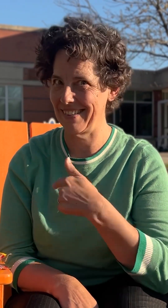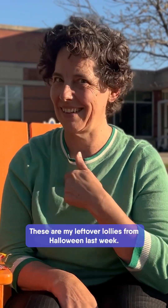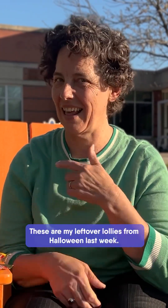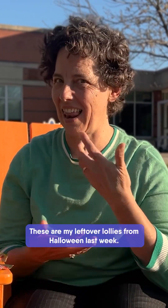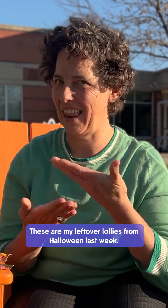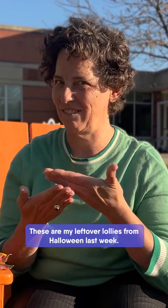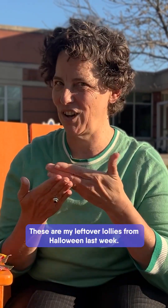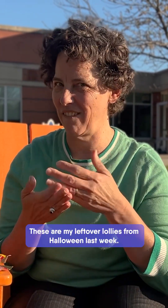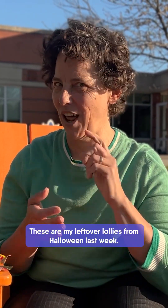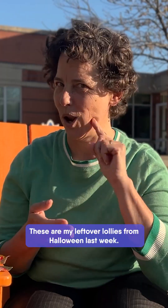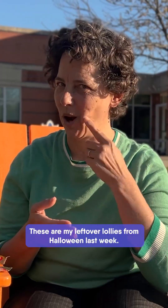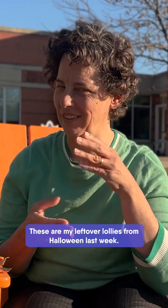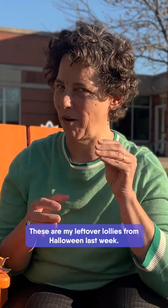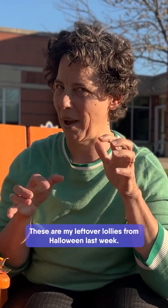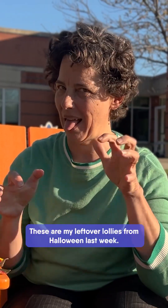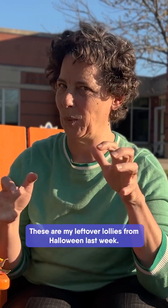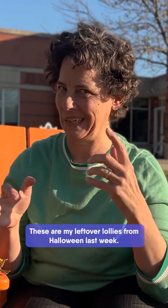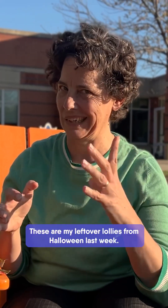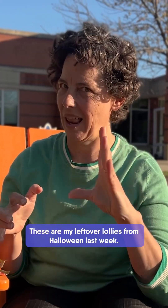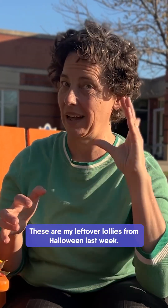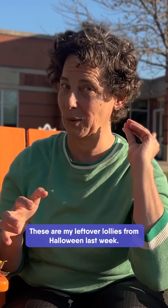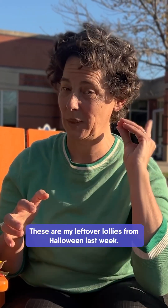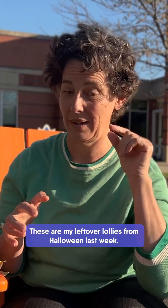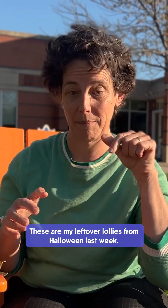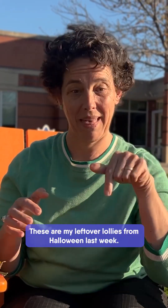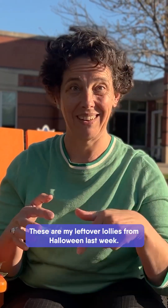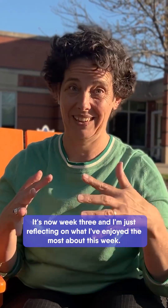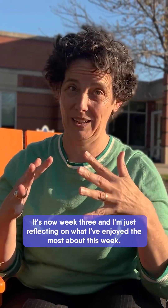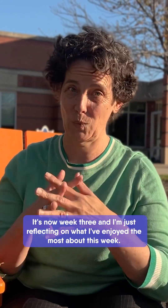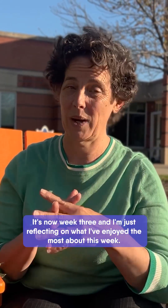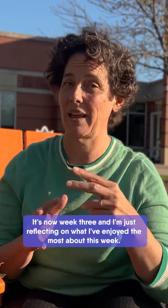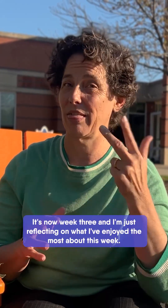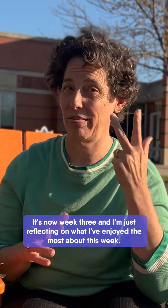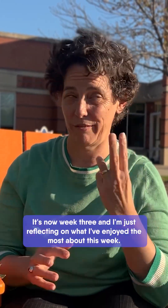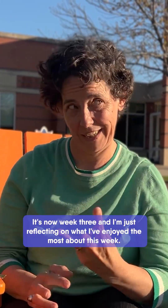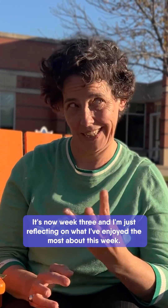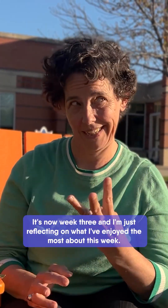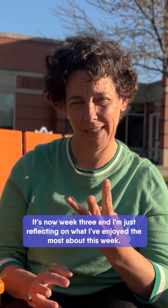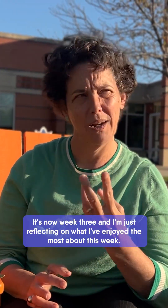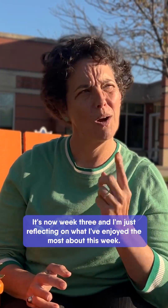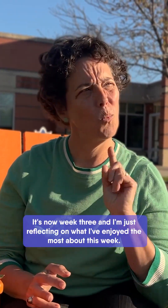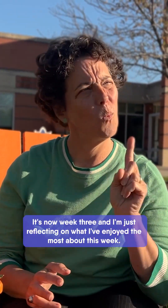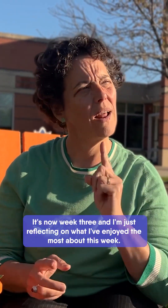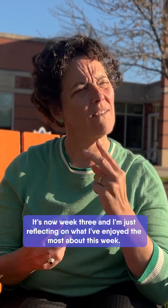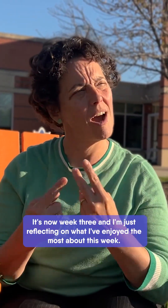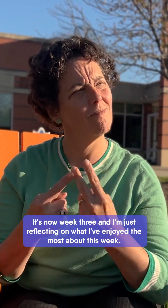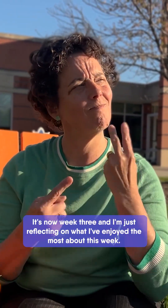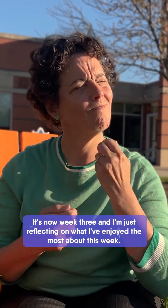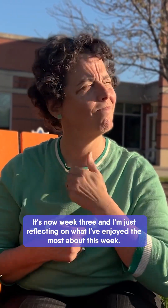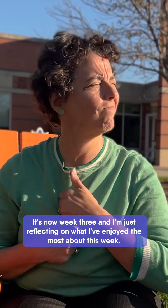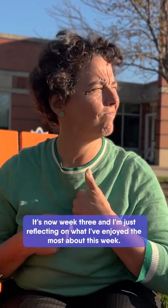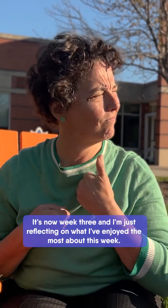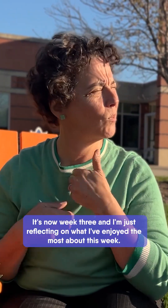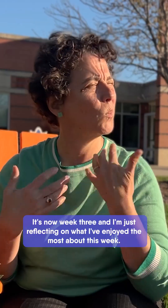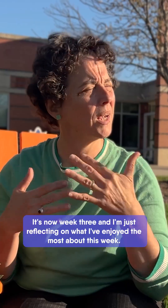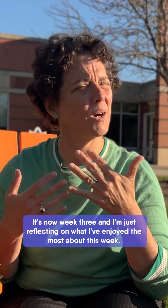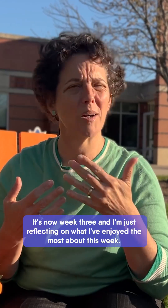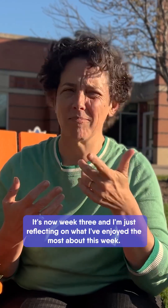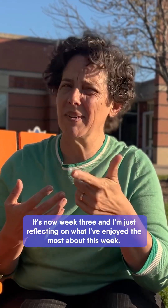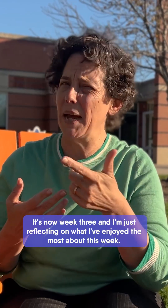These are my leftover lollies from Halloween last week. It's now week 3 and I'm just reflecting on what I've enjoyed the most about this week.